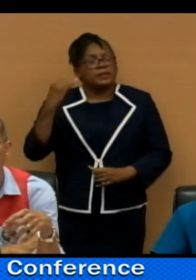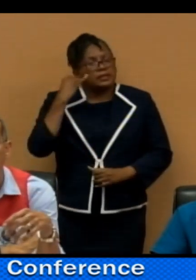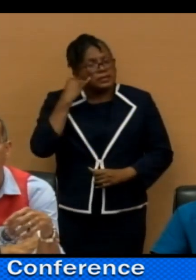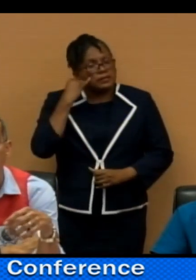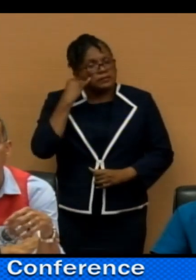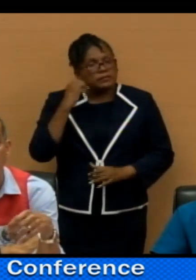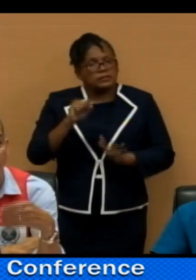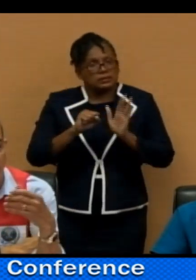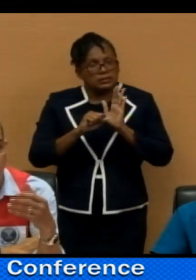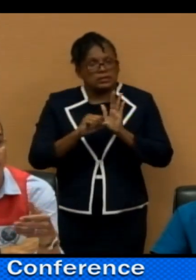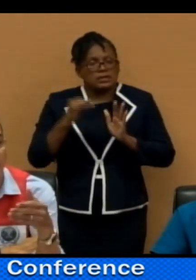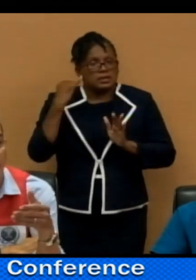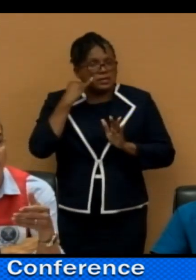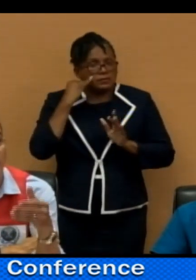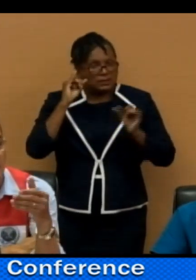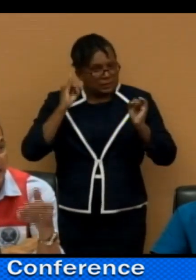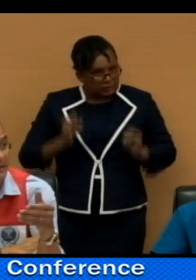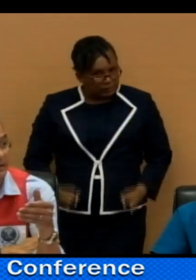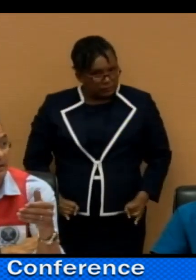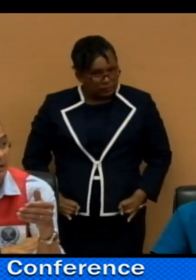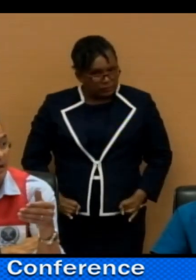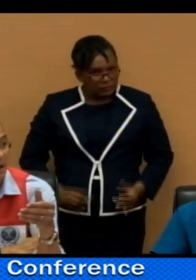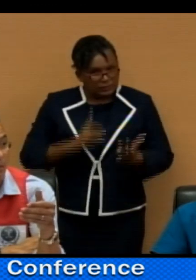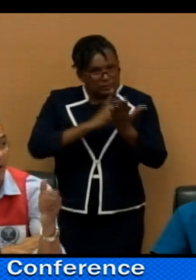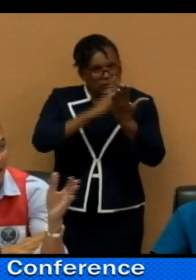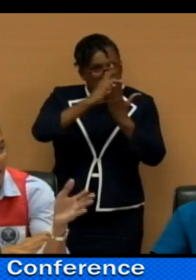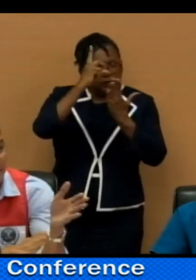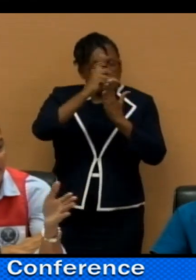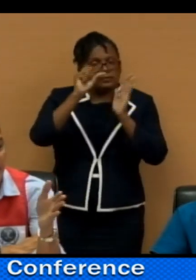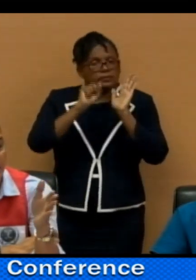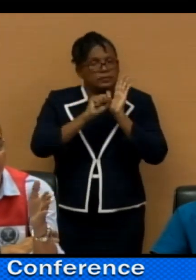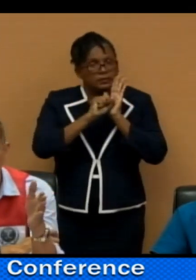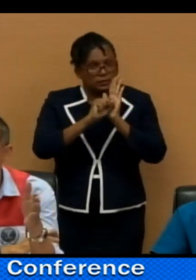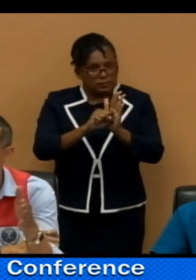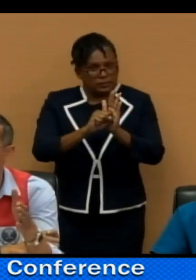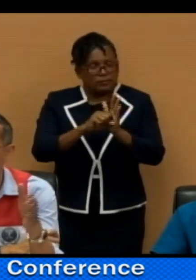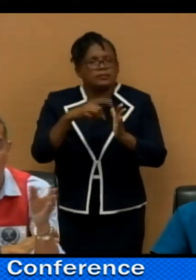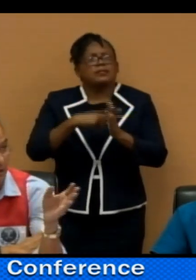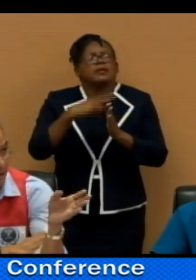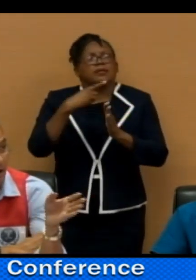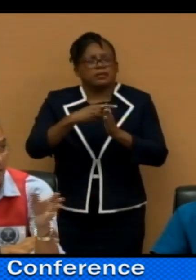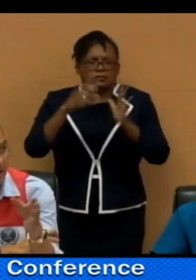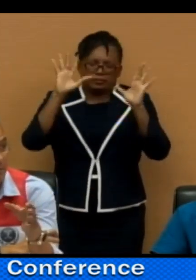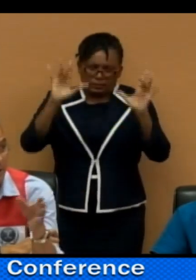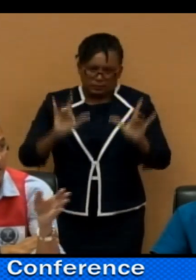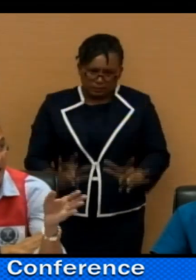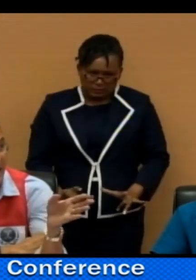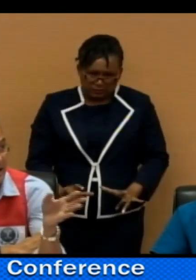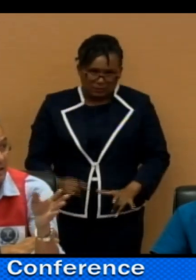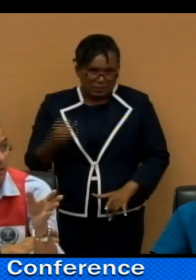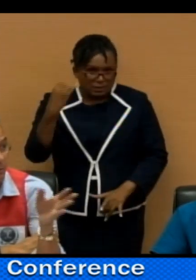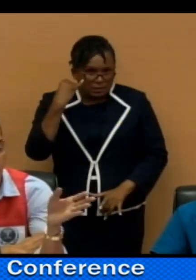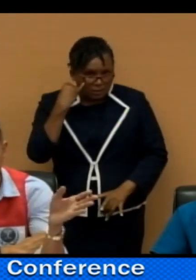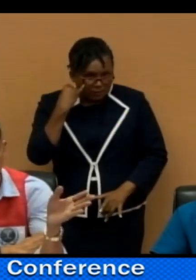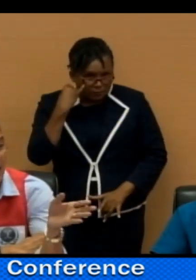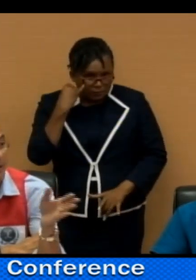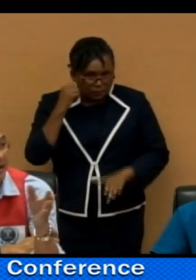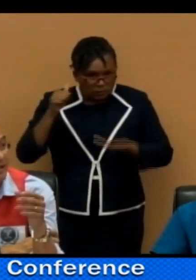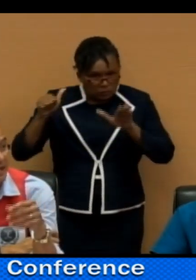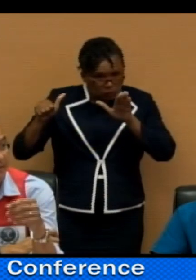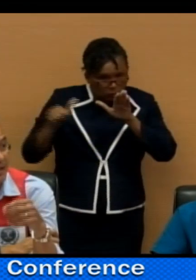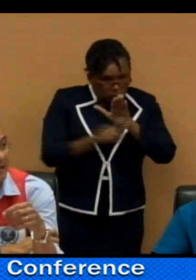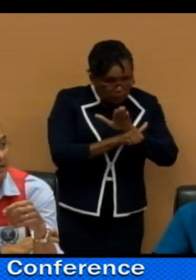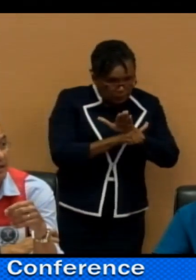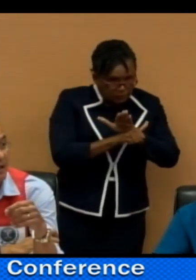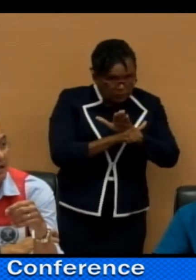symptoms that we can go further to test. But after maybe midway into their quarantine period, i.e. between now and the